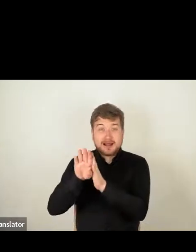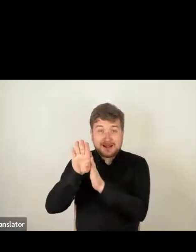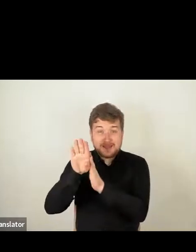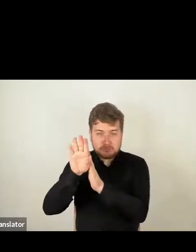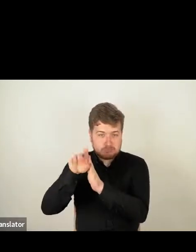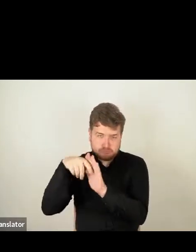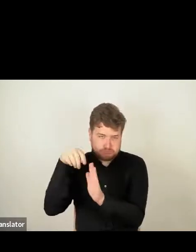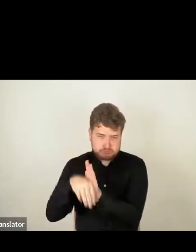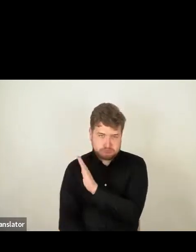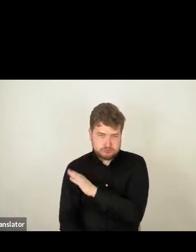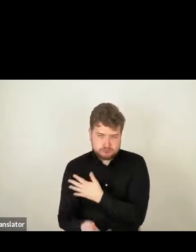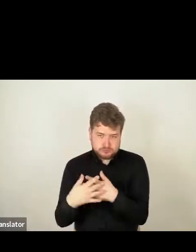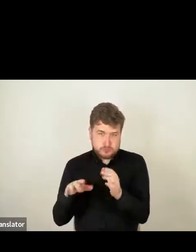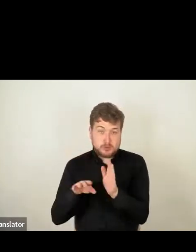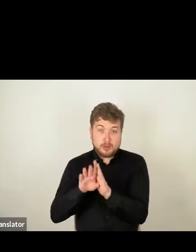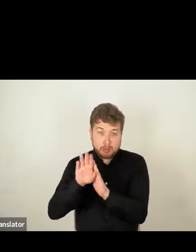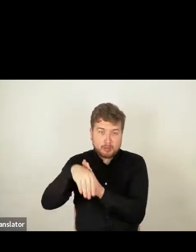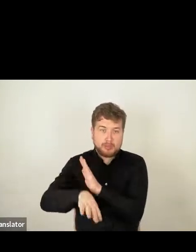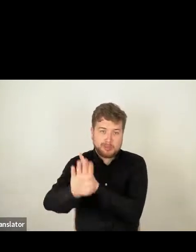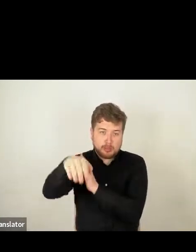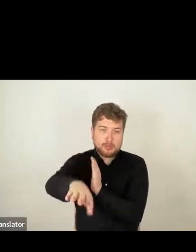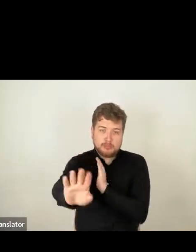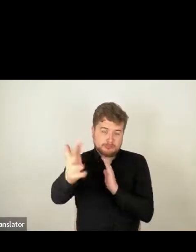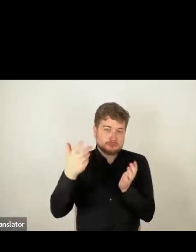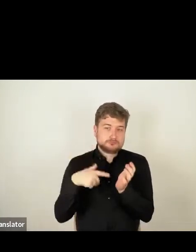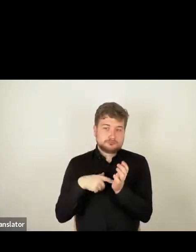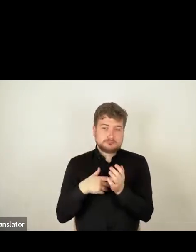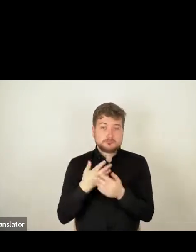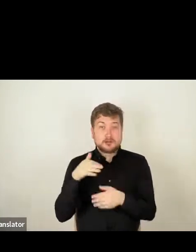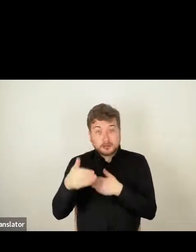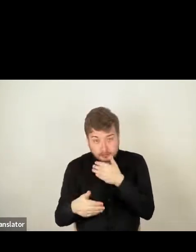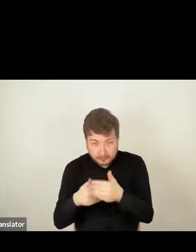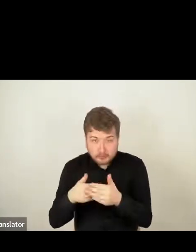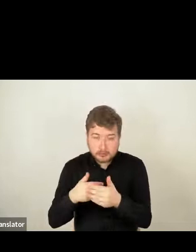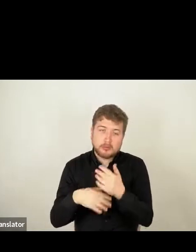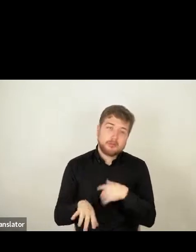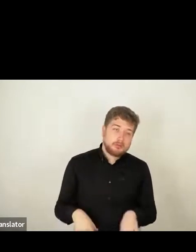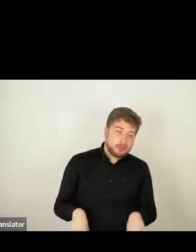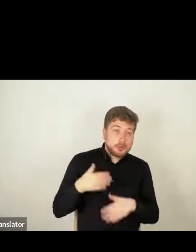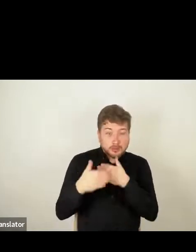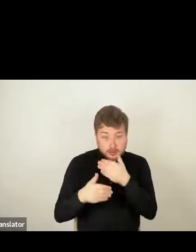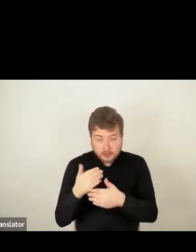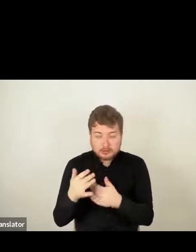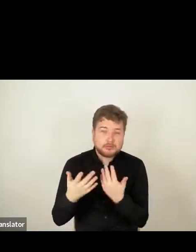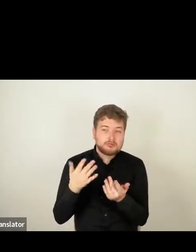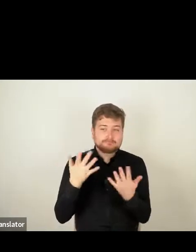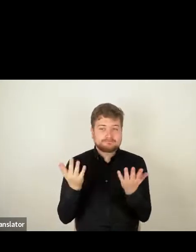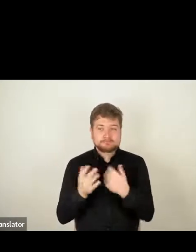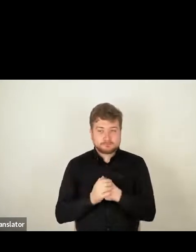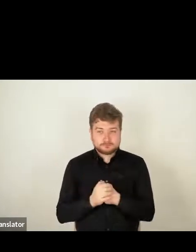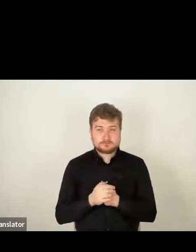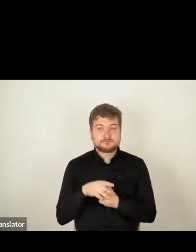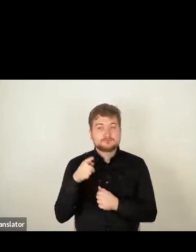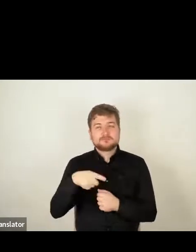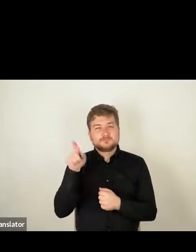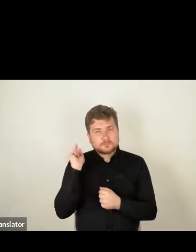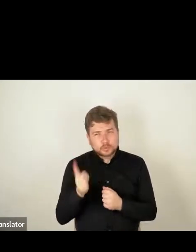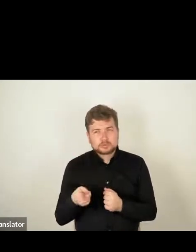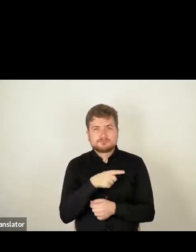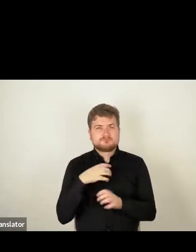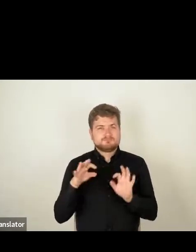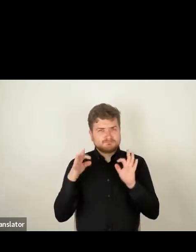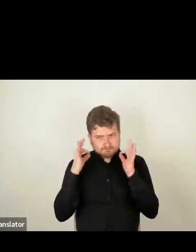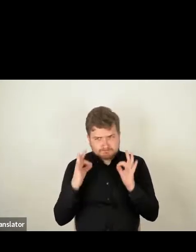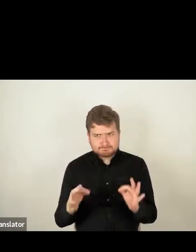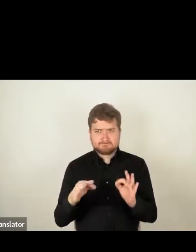rolling back. And I think so maybe what we need is an action plan with teeth. And I think this document that Dr. Manberry